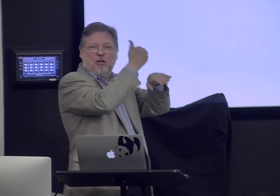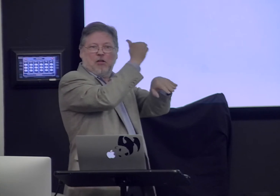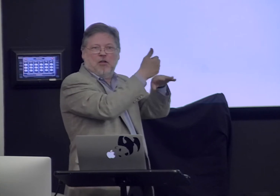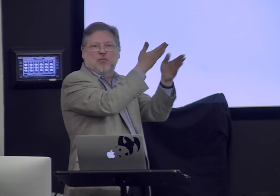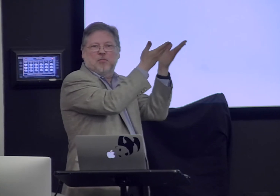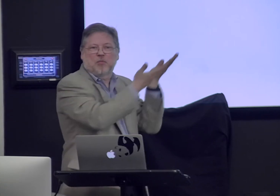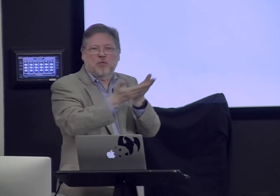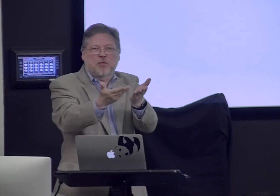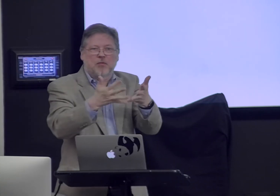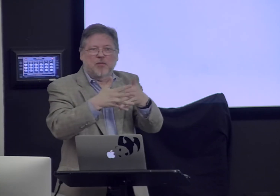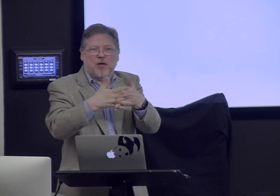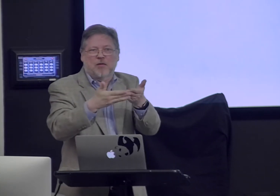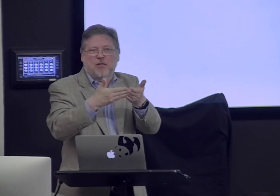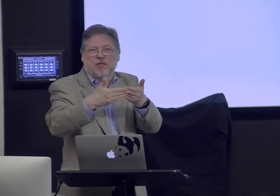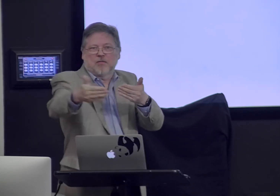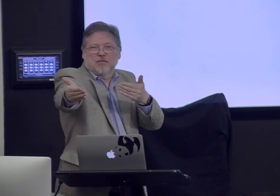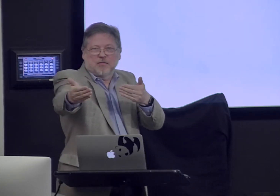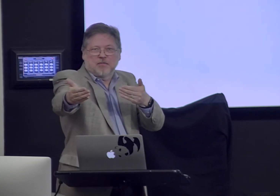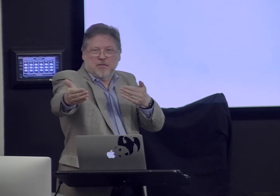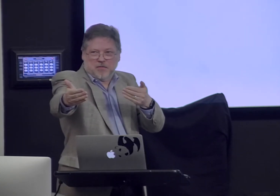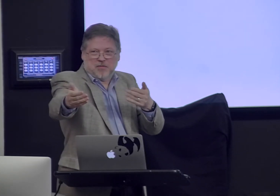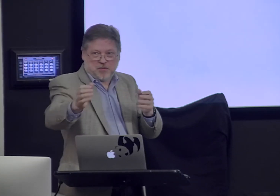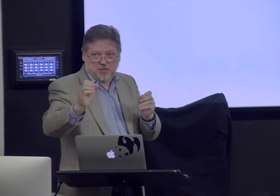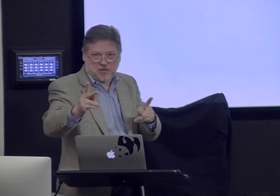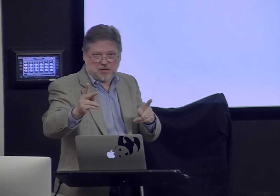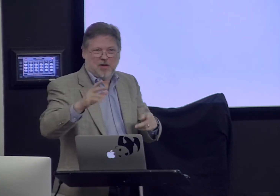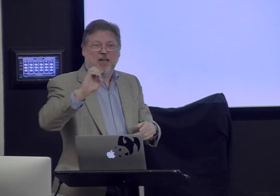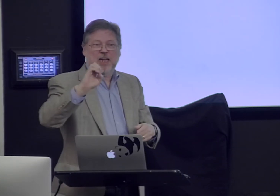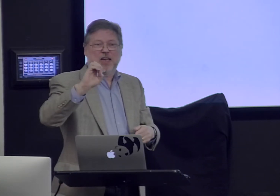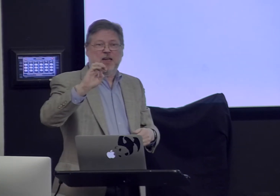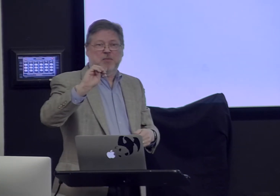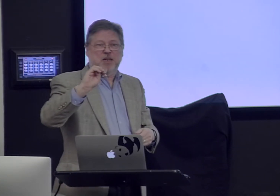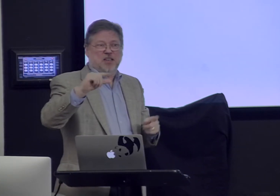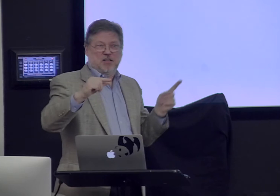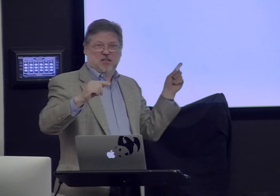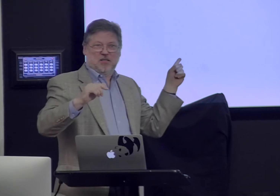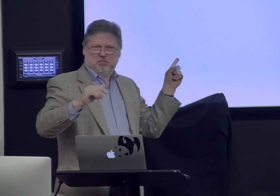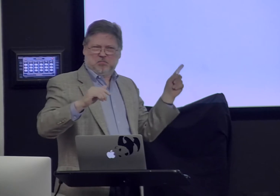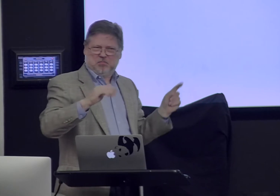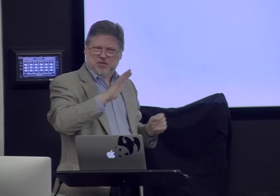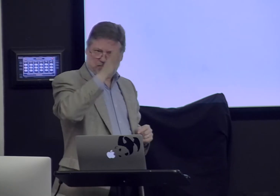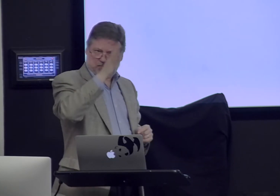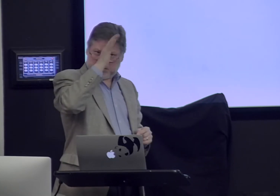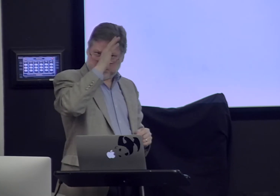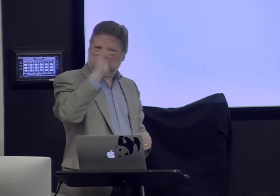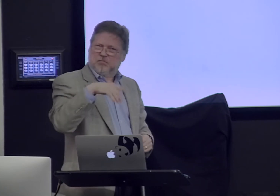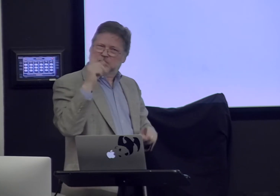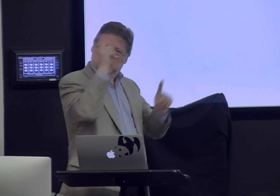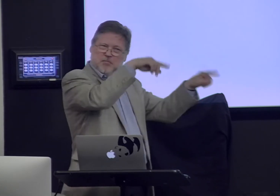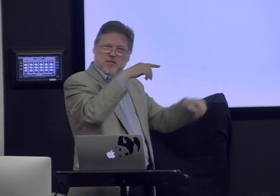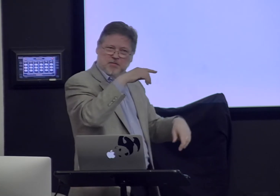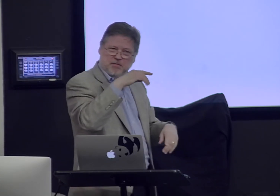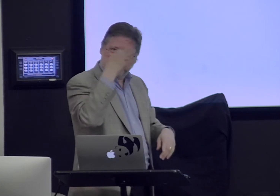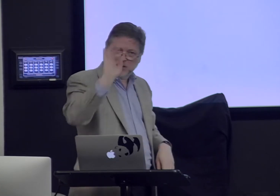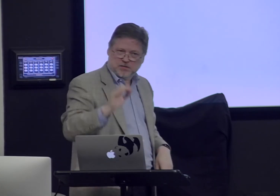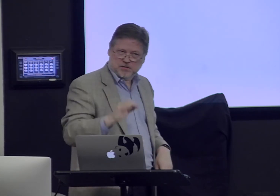a predecessor to that. That may have been what existed in French Sign Language, but this syntactic way